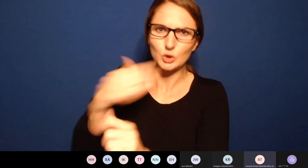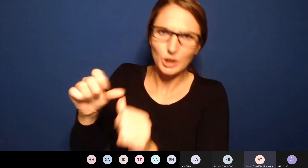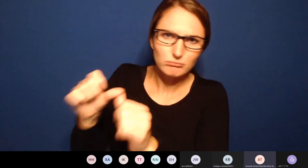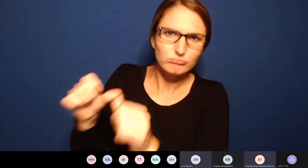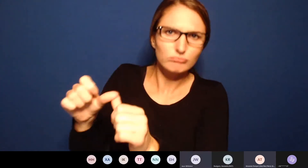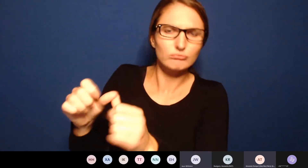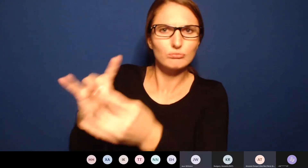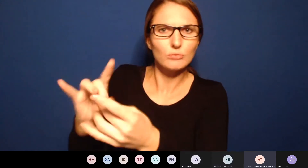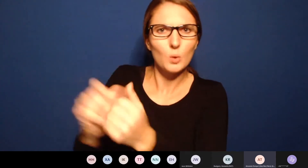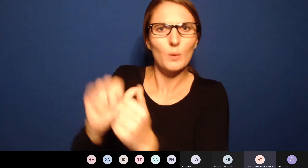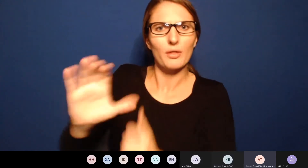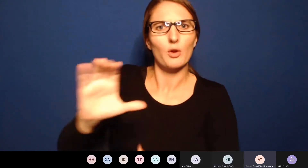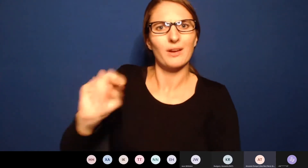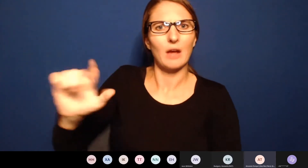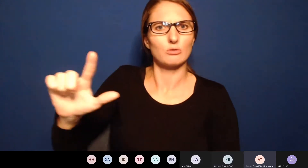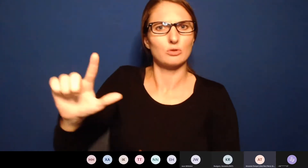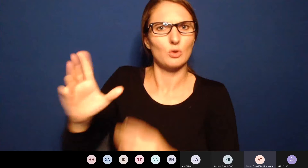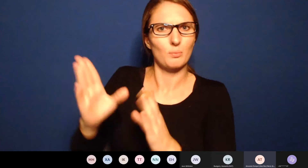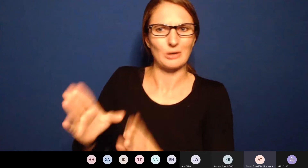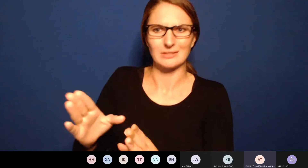support and train